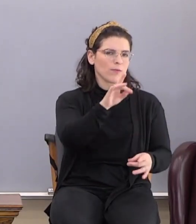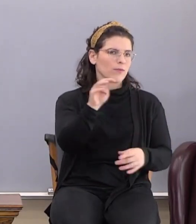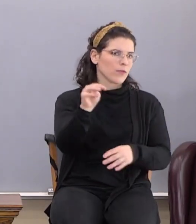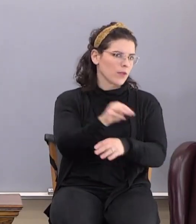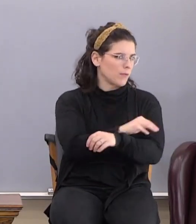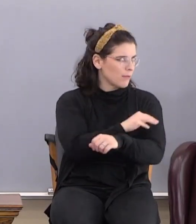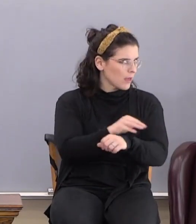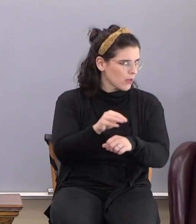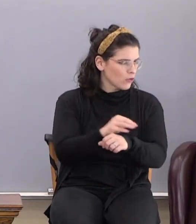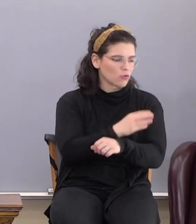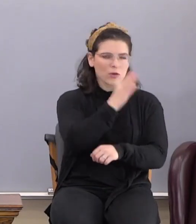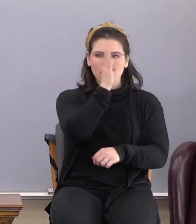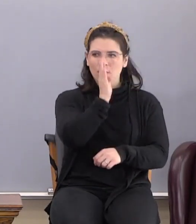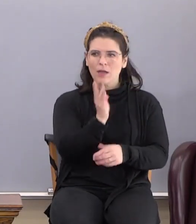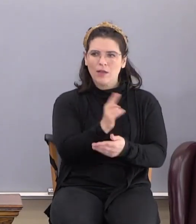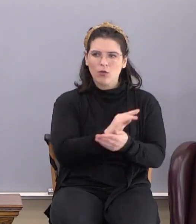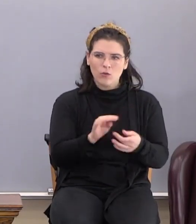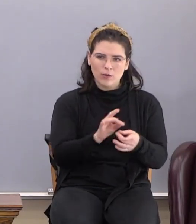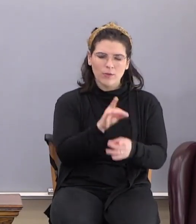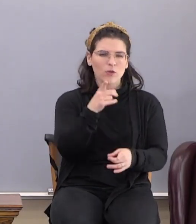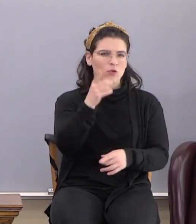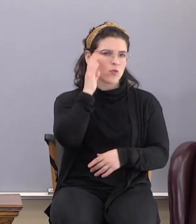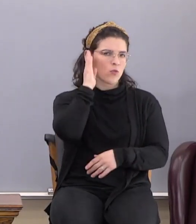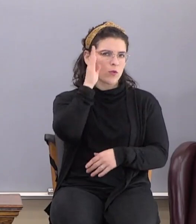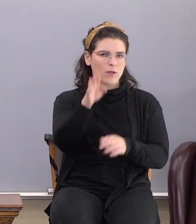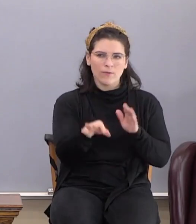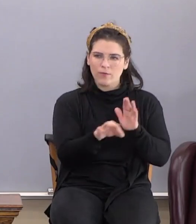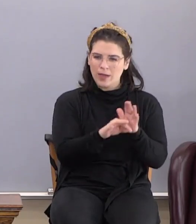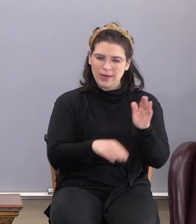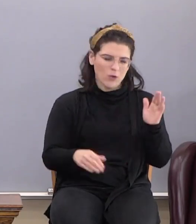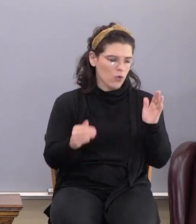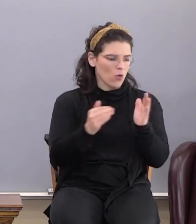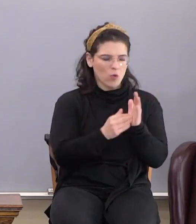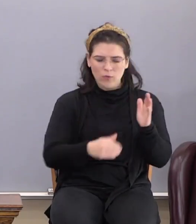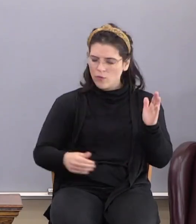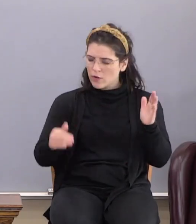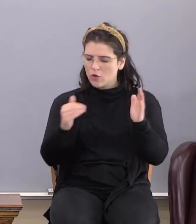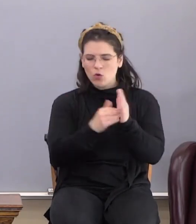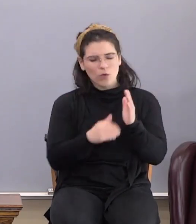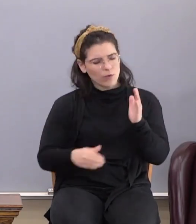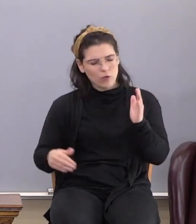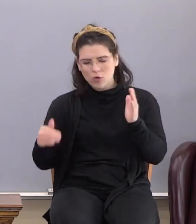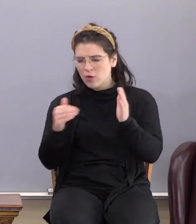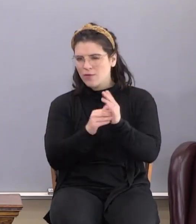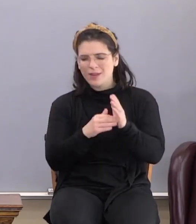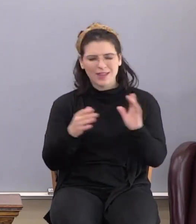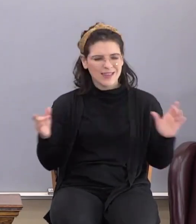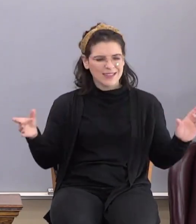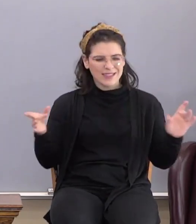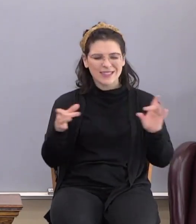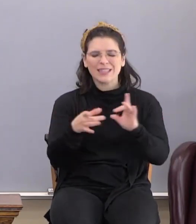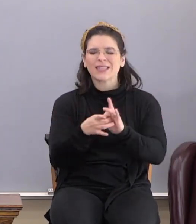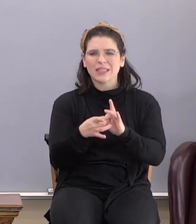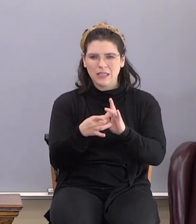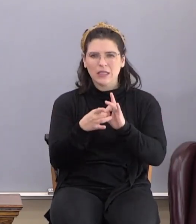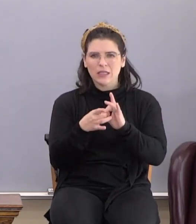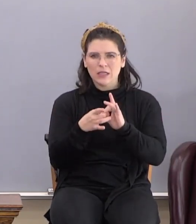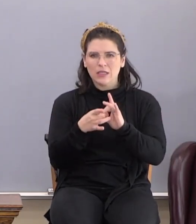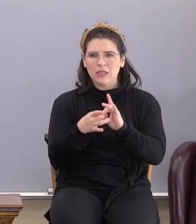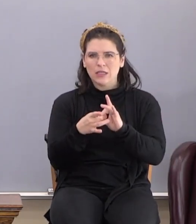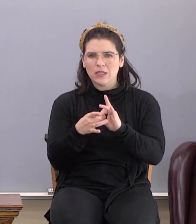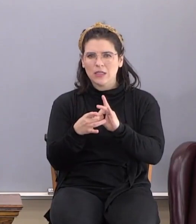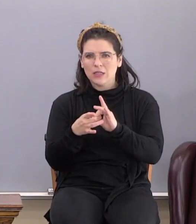ministry of God the Holy Spirit, you will find over and over again this link or this correlation